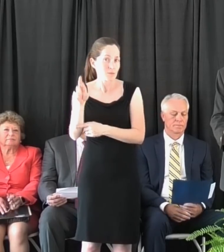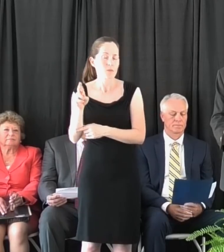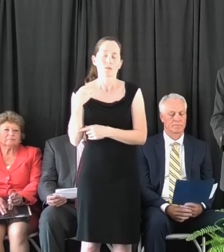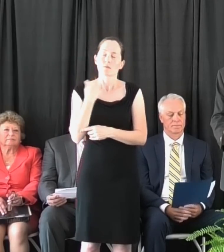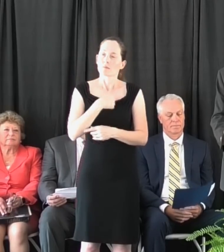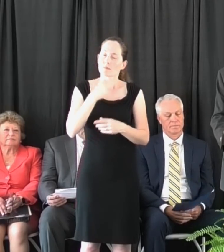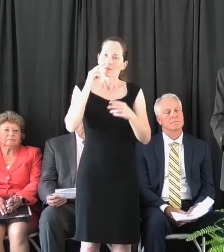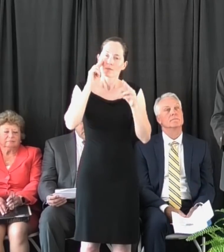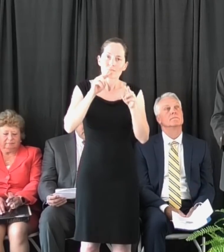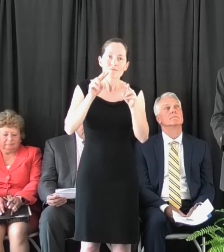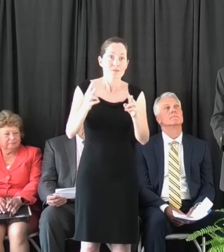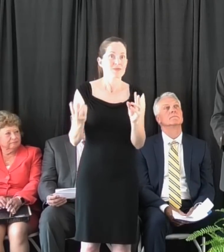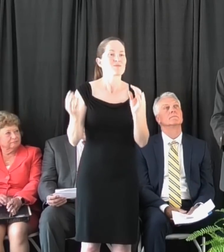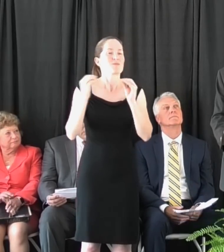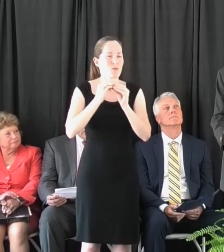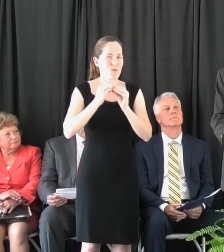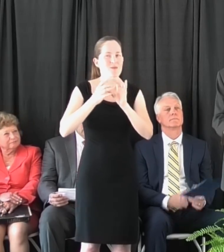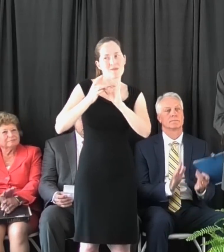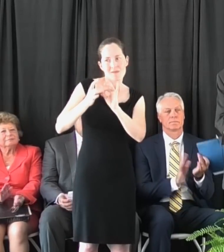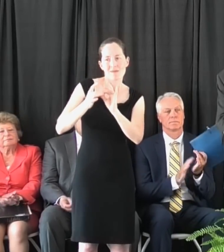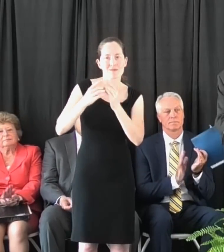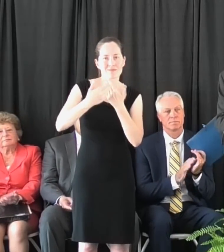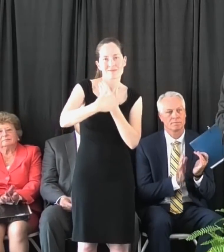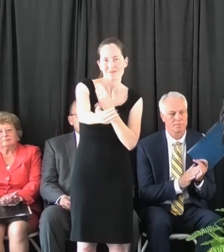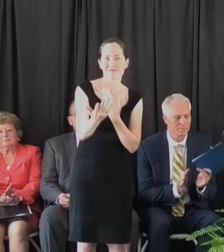more relationships as we continue. Thank you.